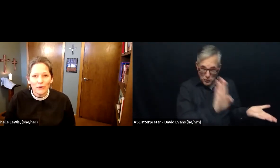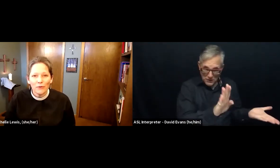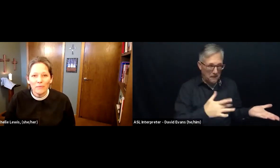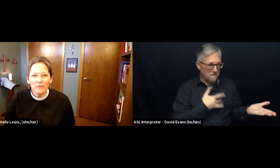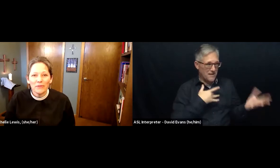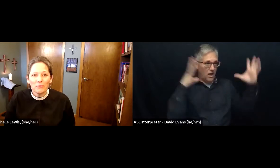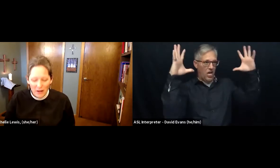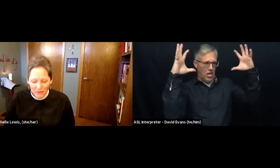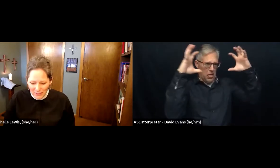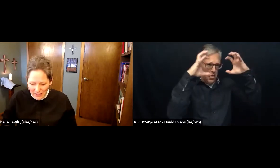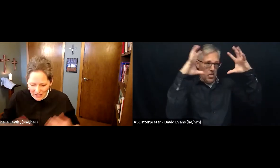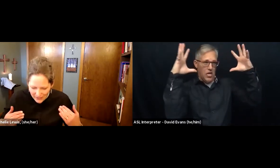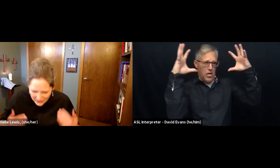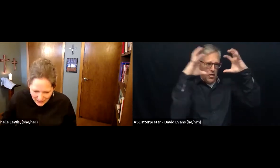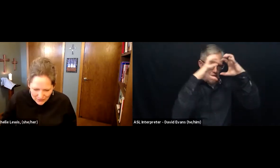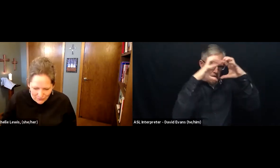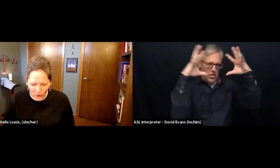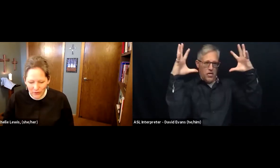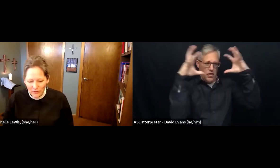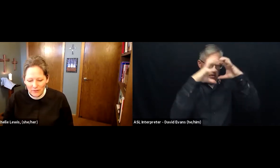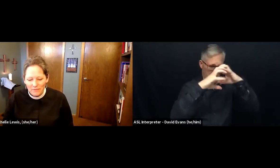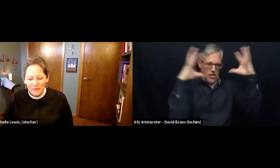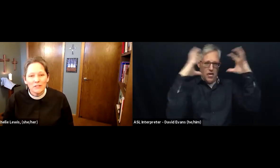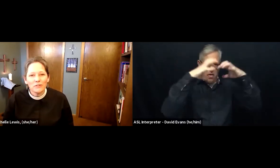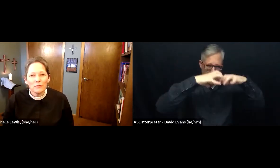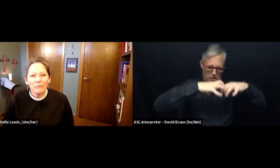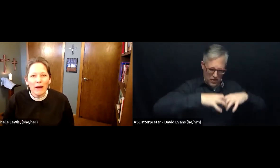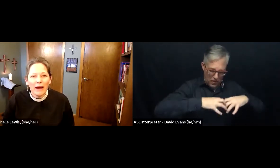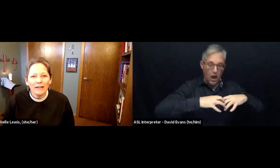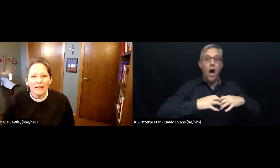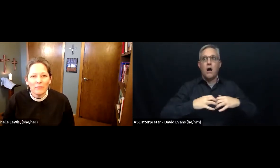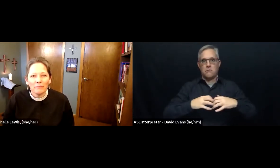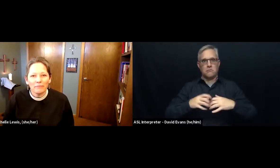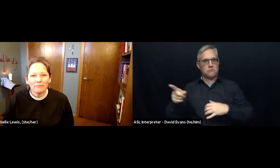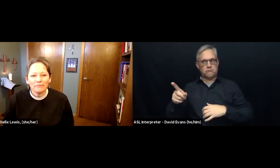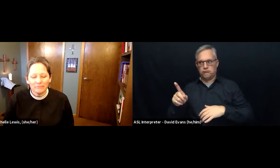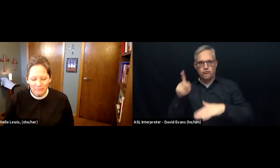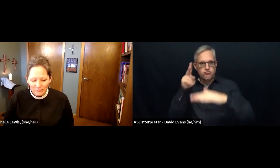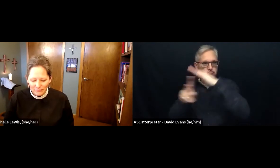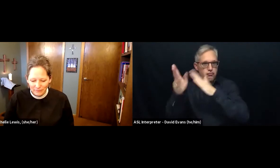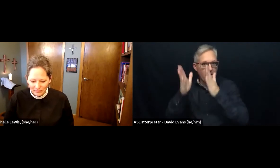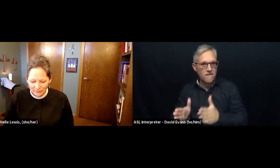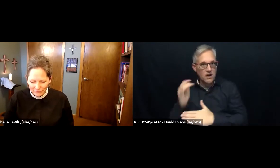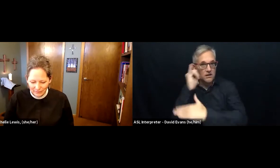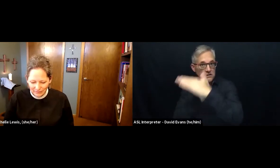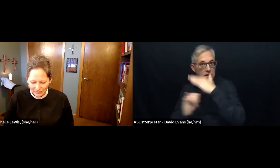And so the prophet sets forth to remind them.